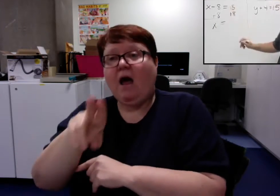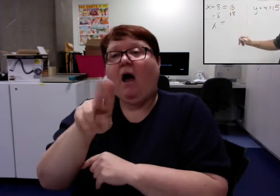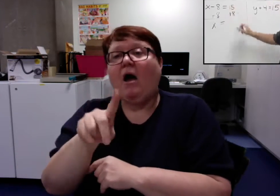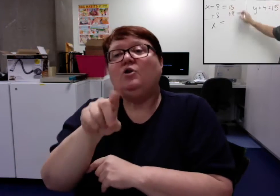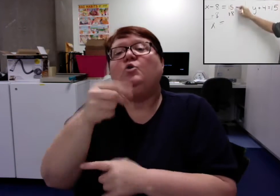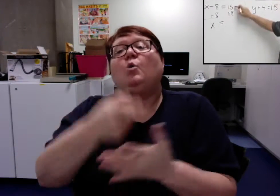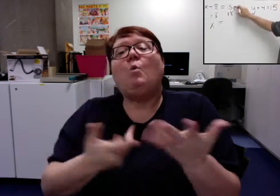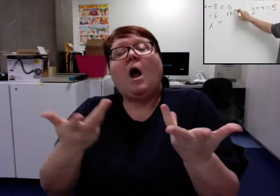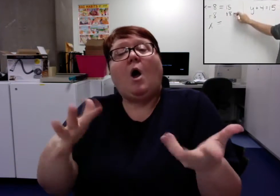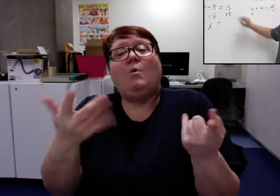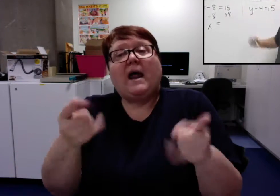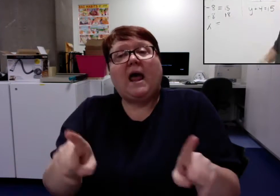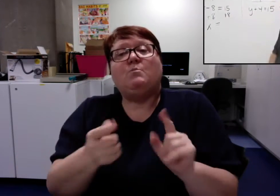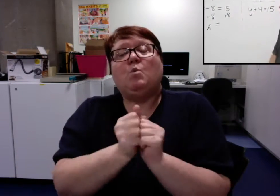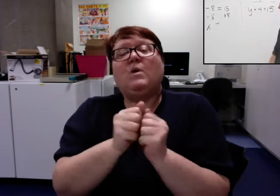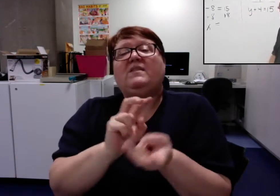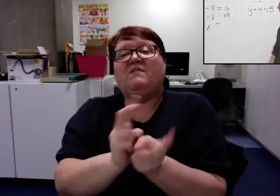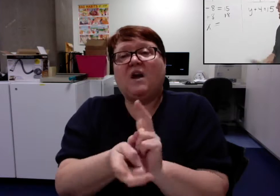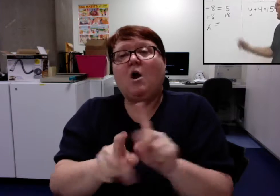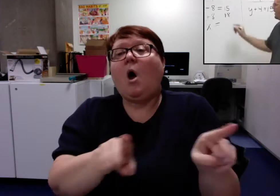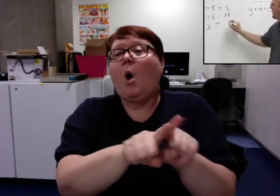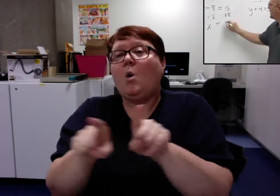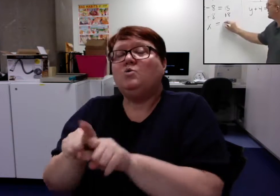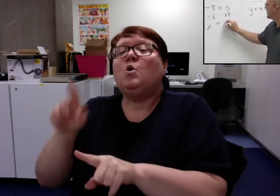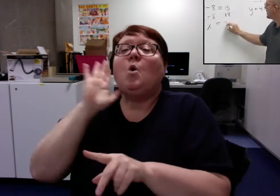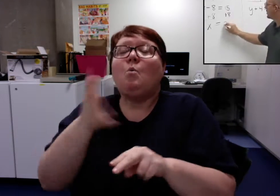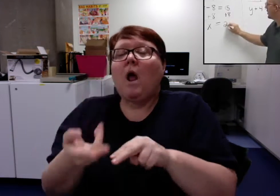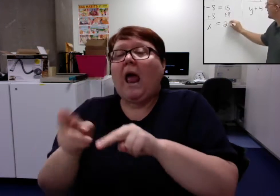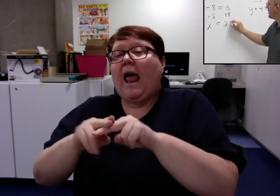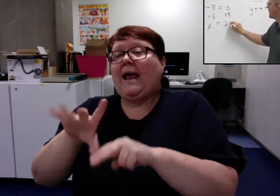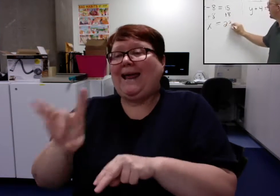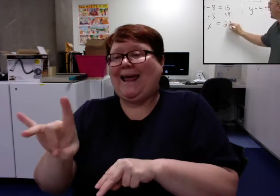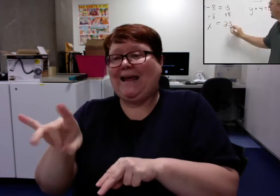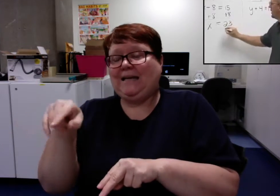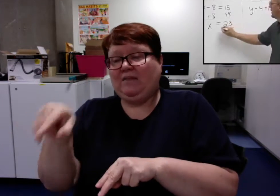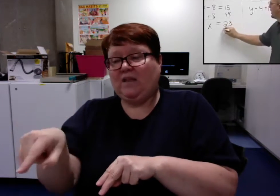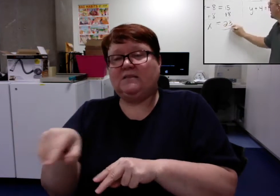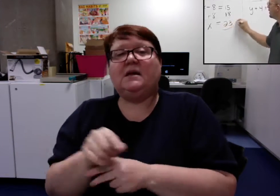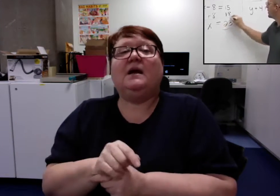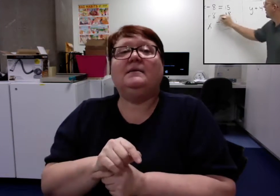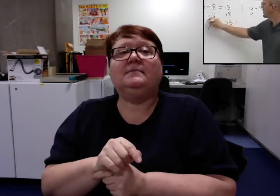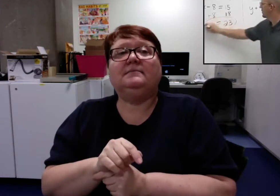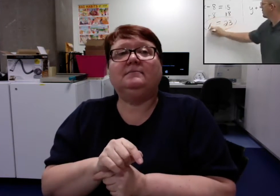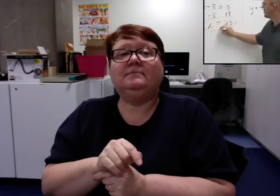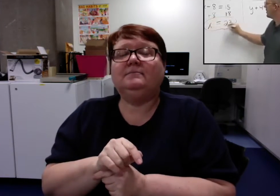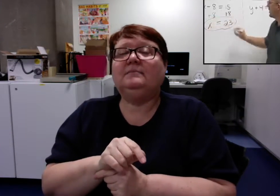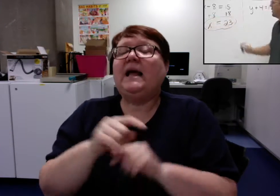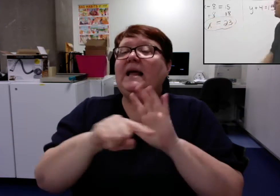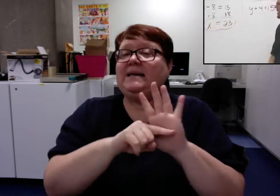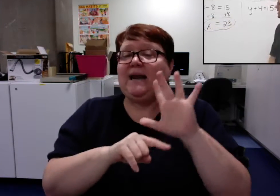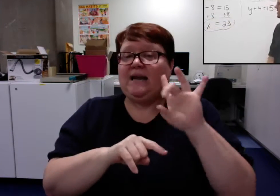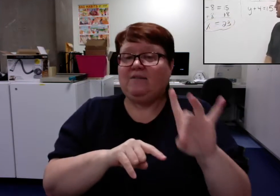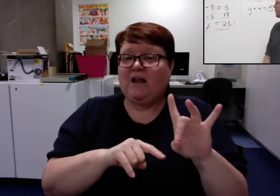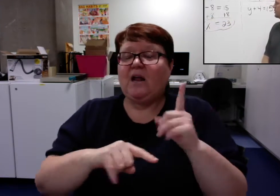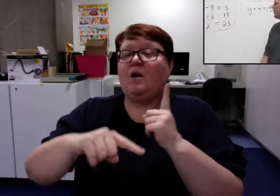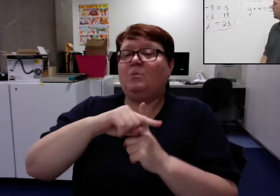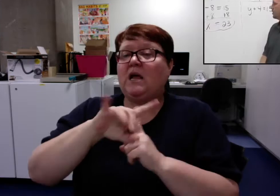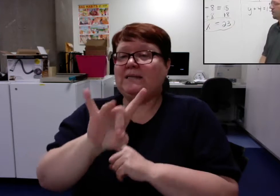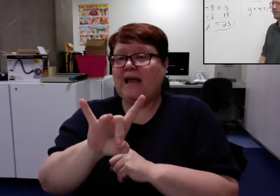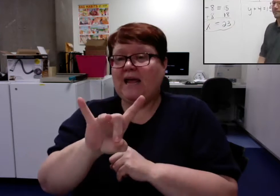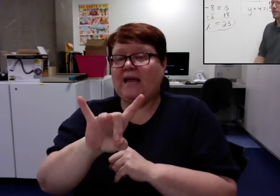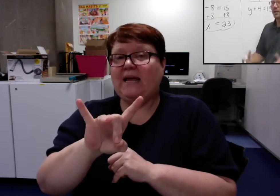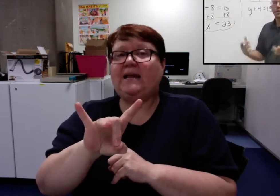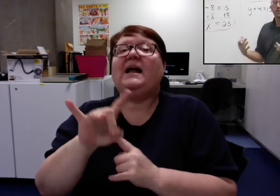Equal sign comes down. 15 add 8 is 23. And so our solution there is x is equal